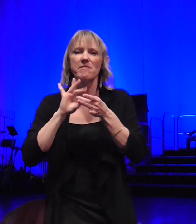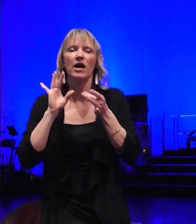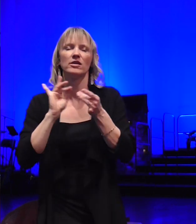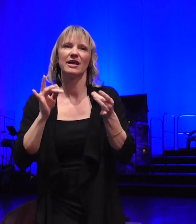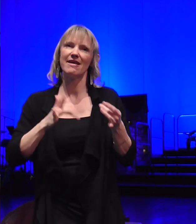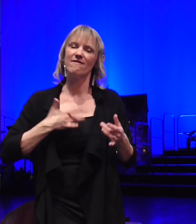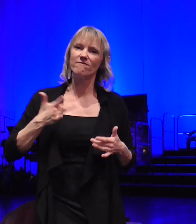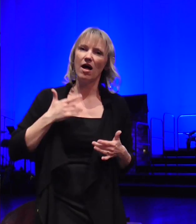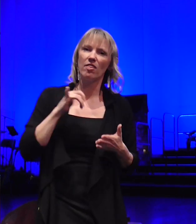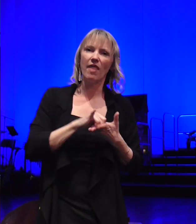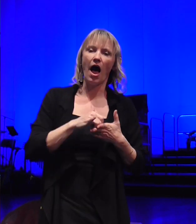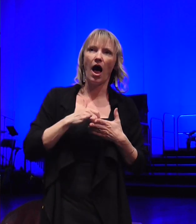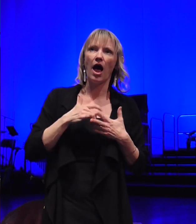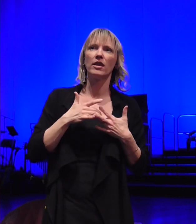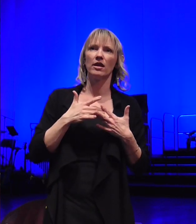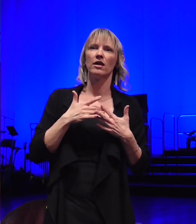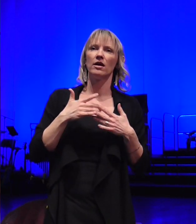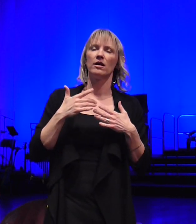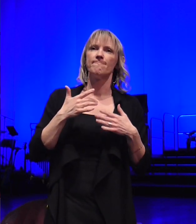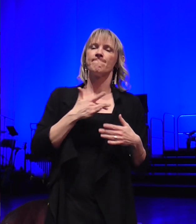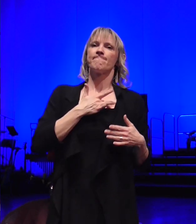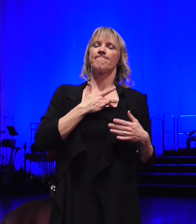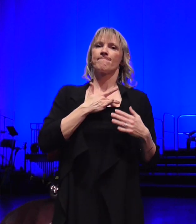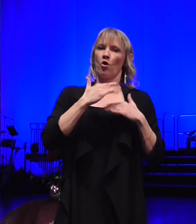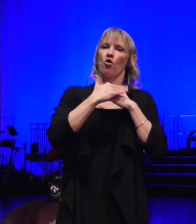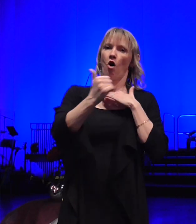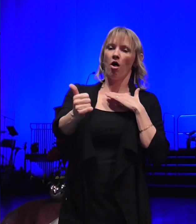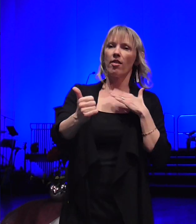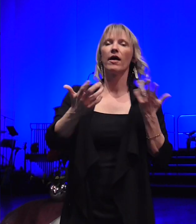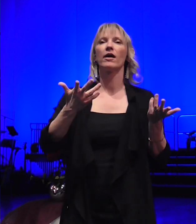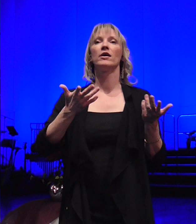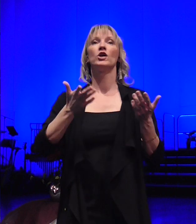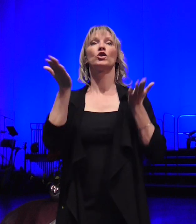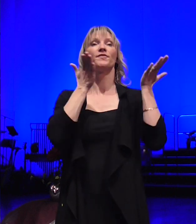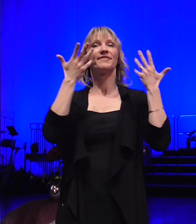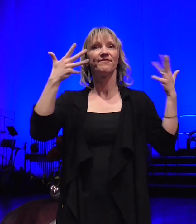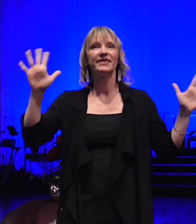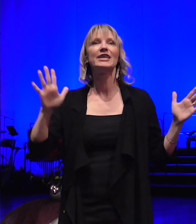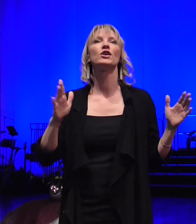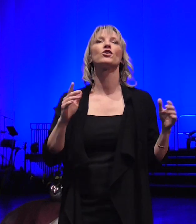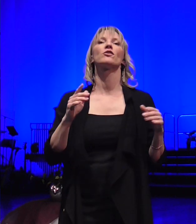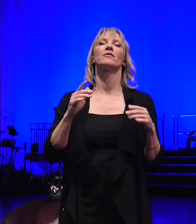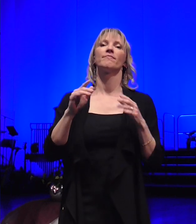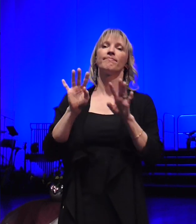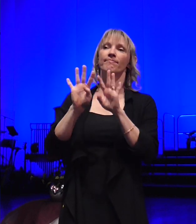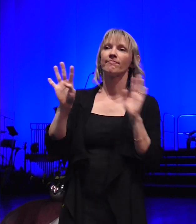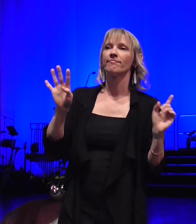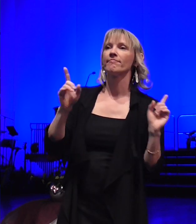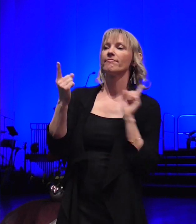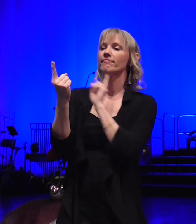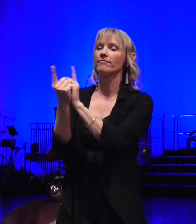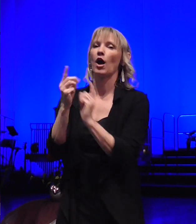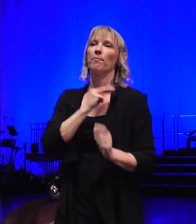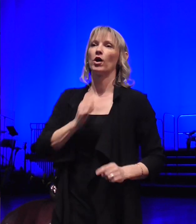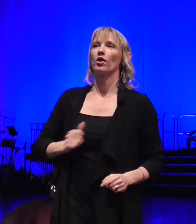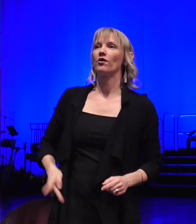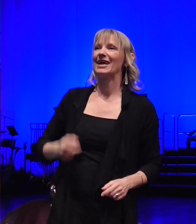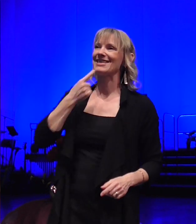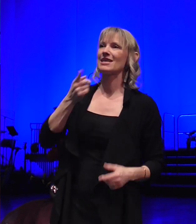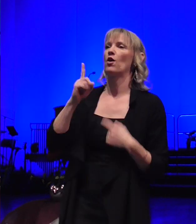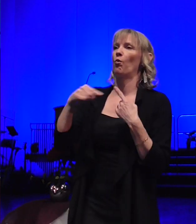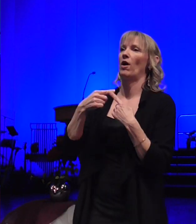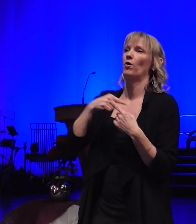the weight and the breadth of his calling. And at the end of the service in the receiving line, he went up to Dr. King. He said, when are we leaving